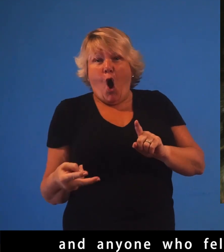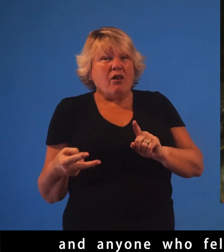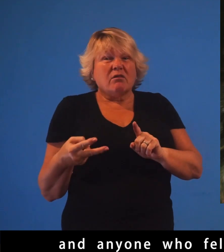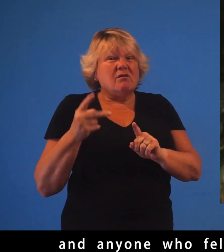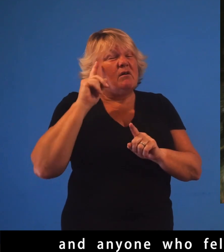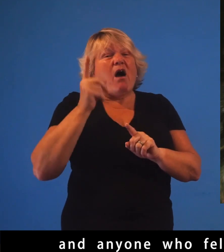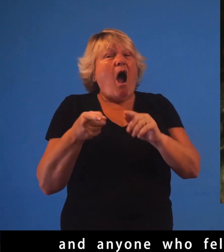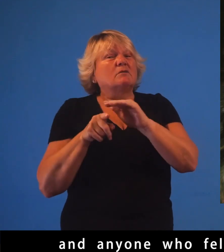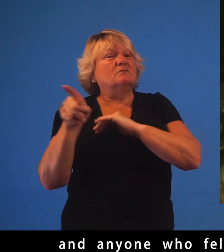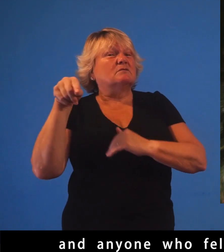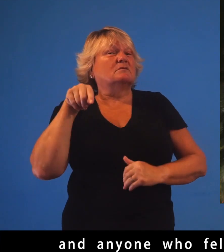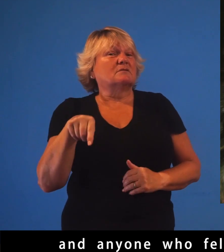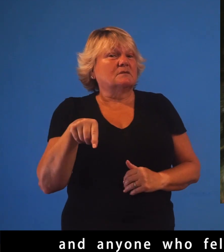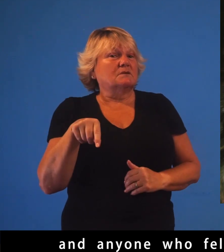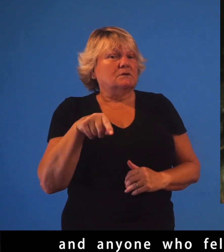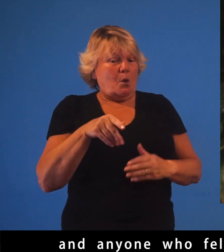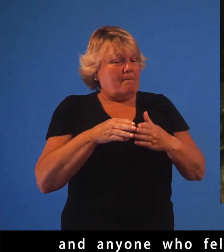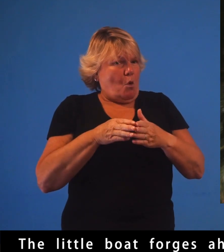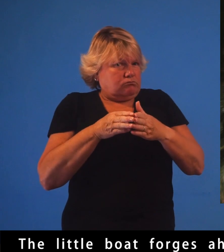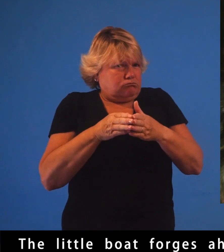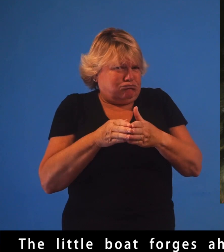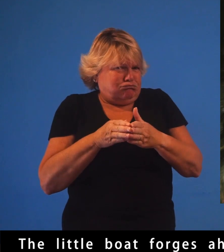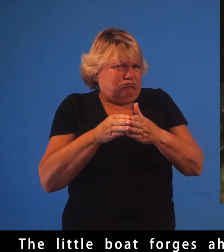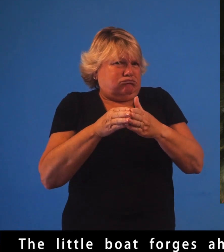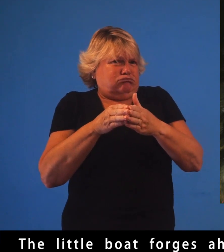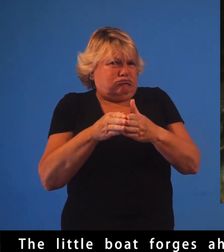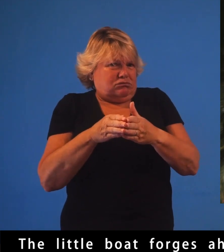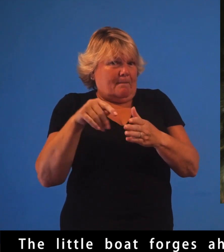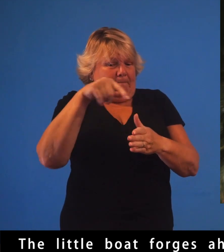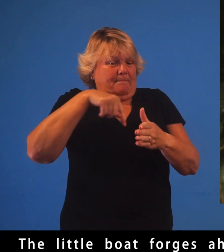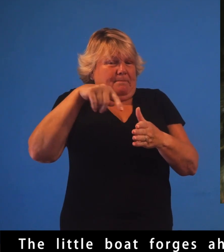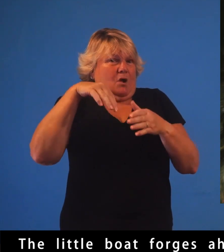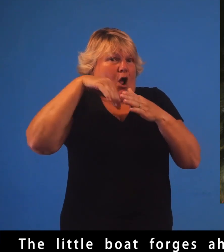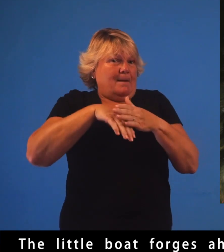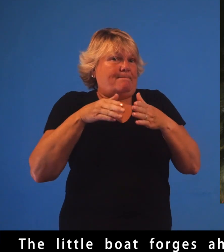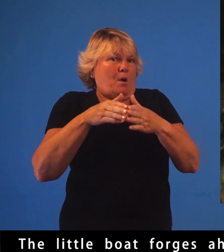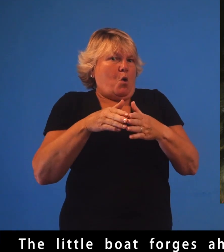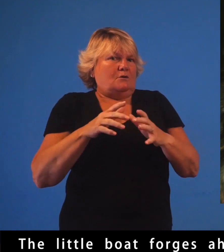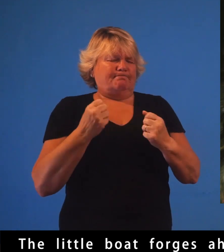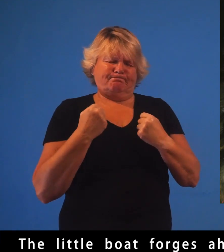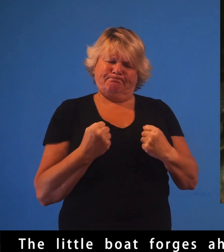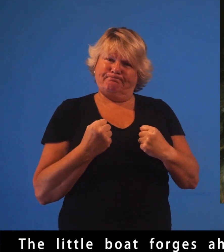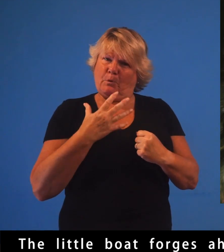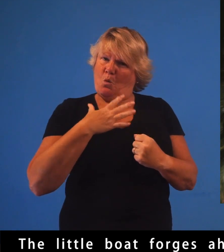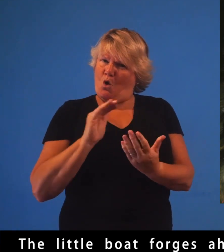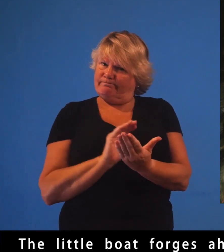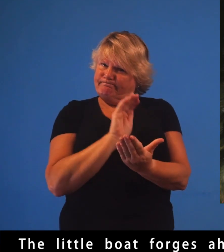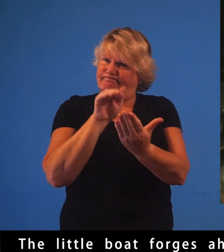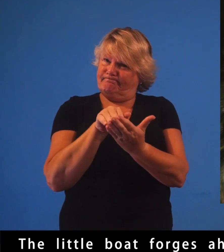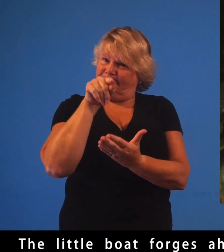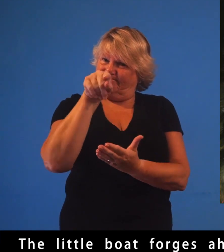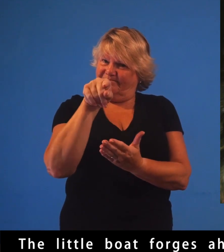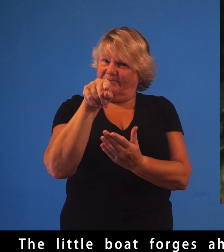and anyone who fell in could never escape. The little boat forges ahead, its passengers